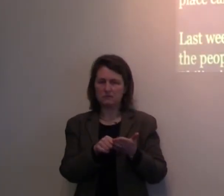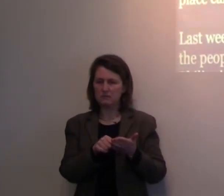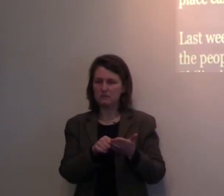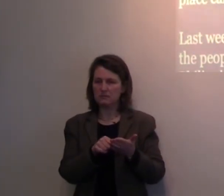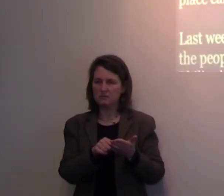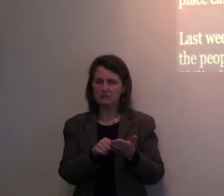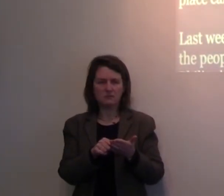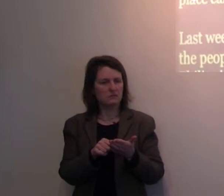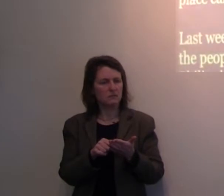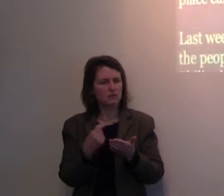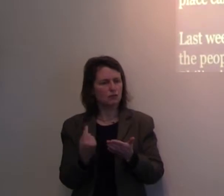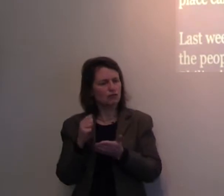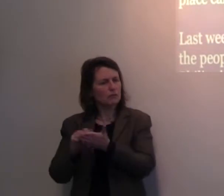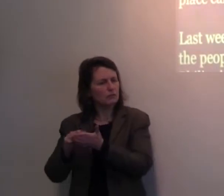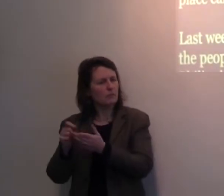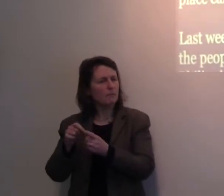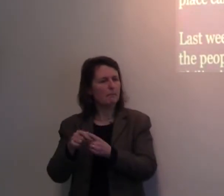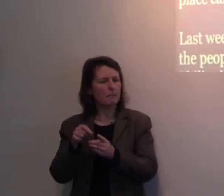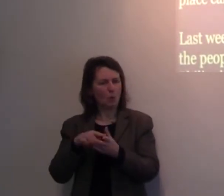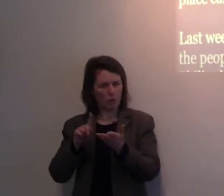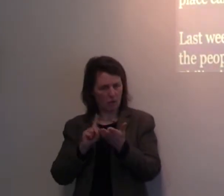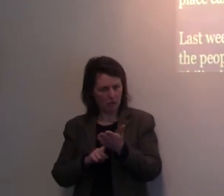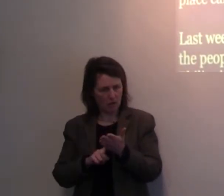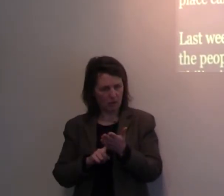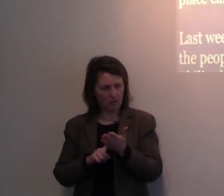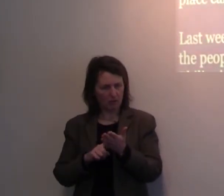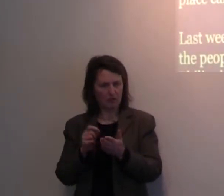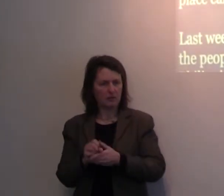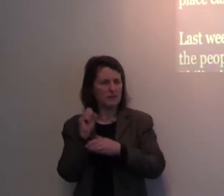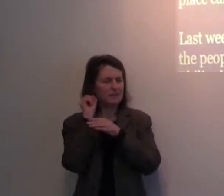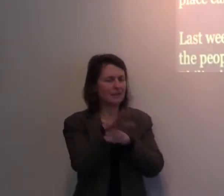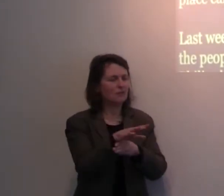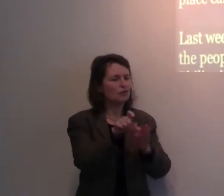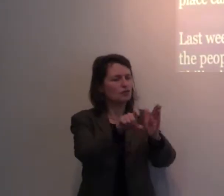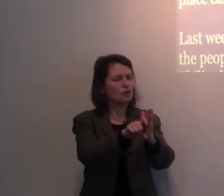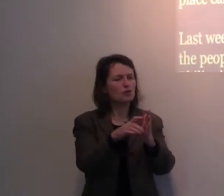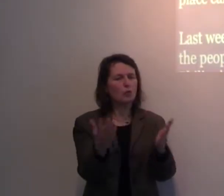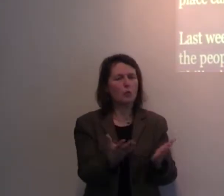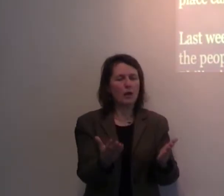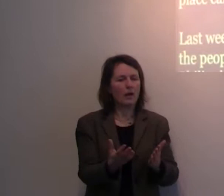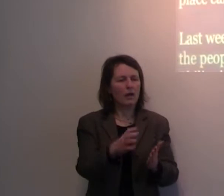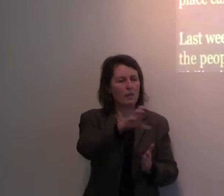Paul wrote this letter and sent it to the church in a place called Philippi,